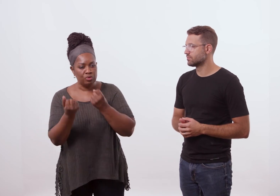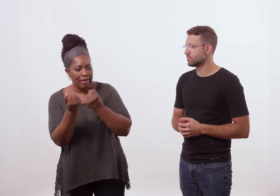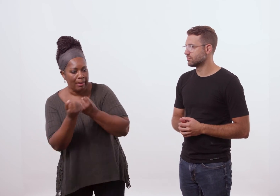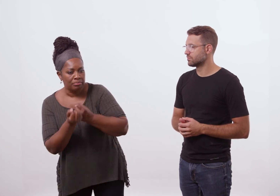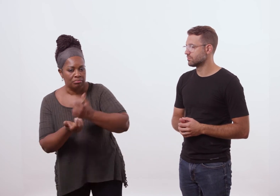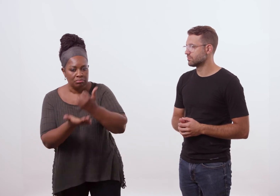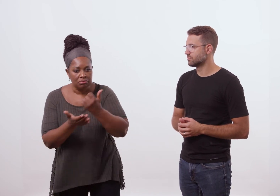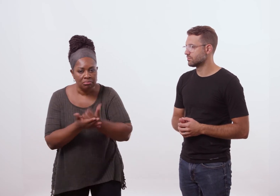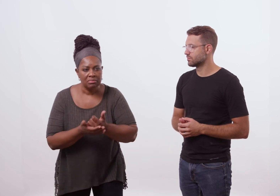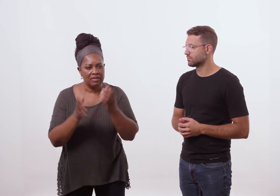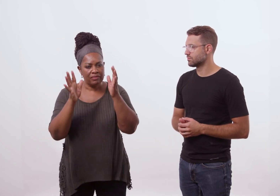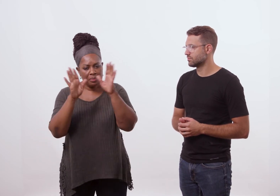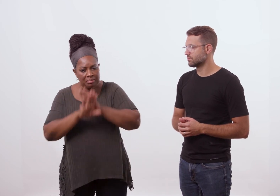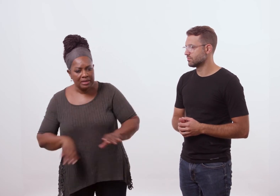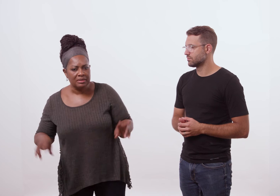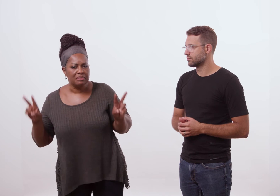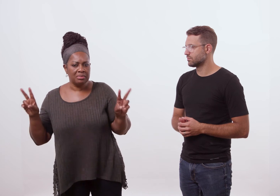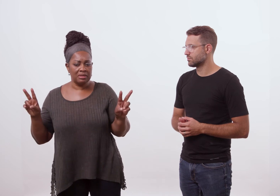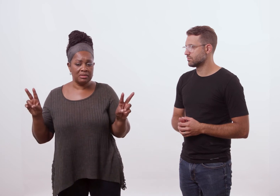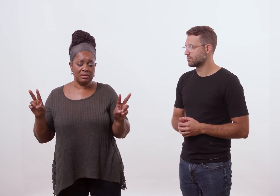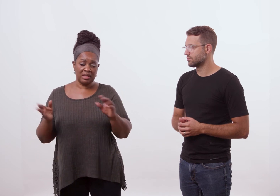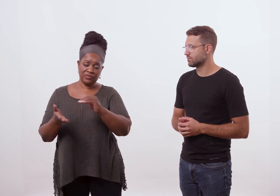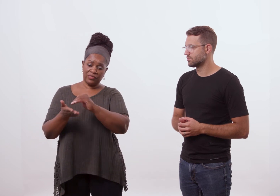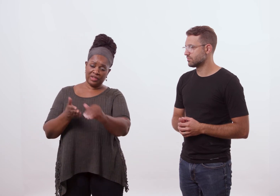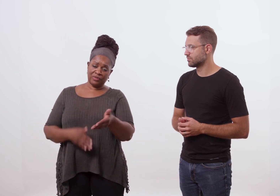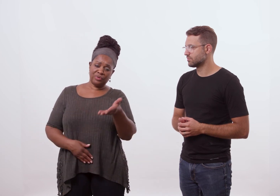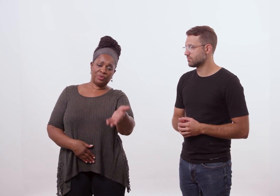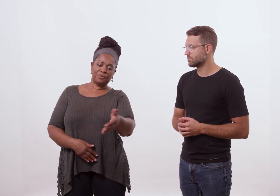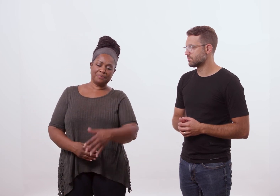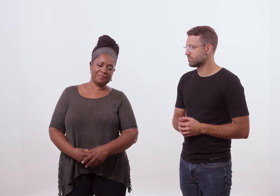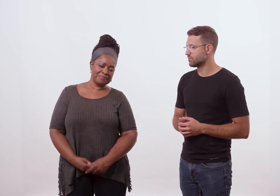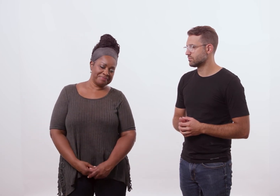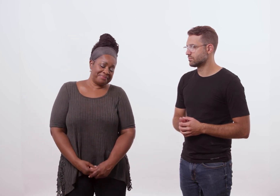of peace. As for forgiving you...